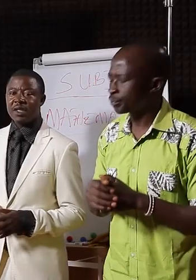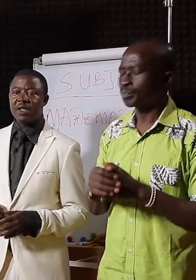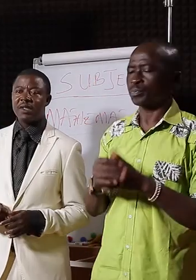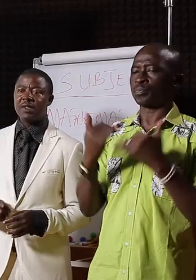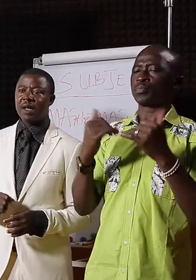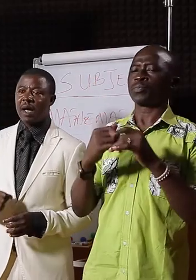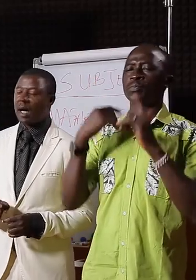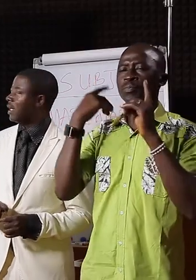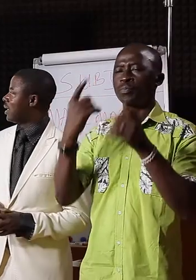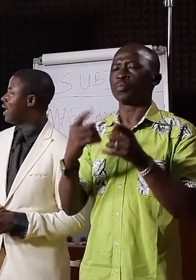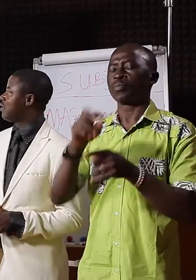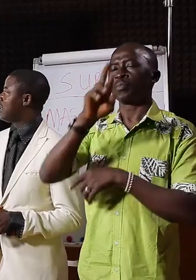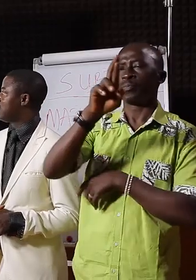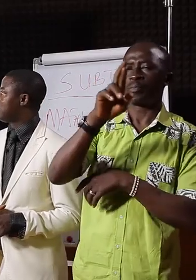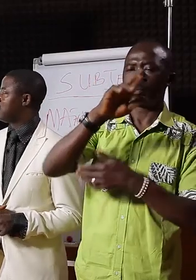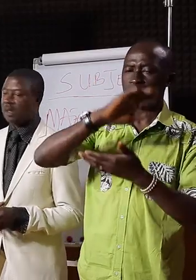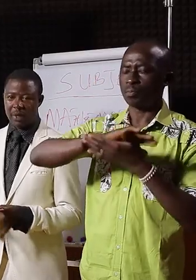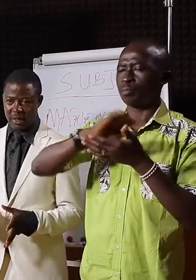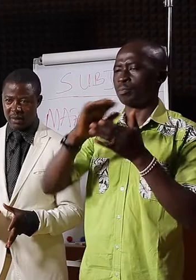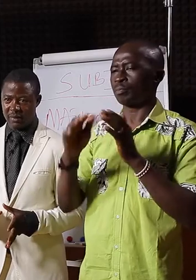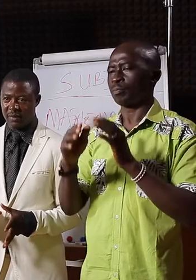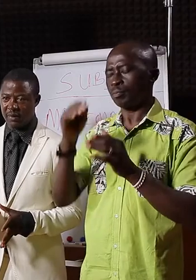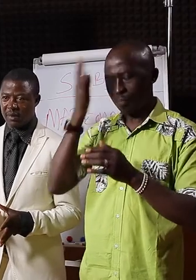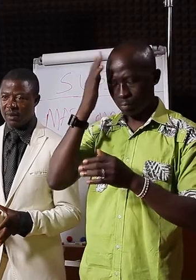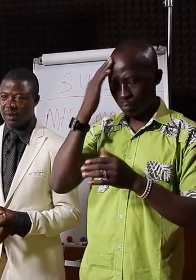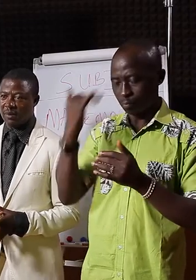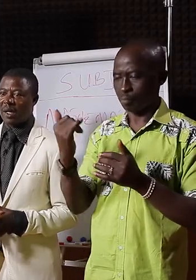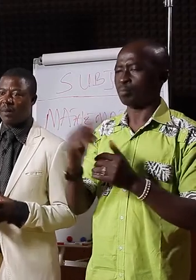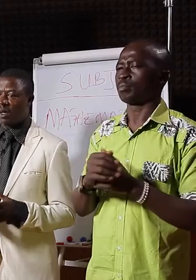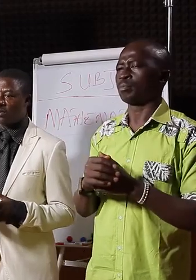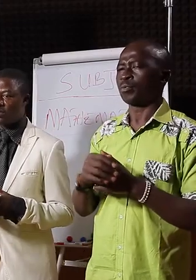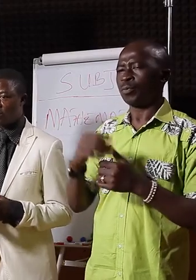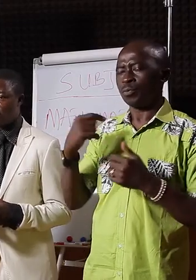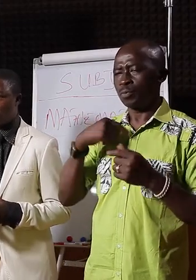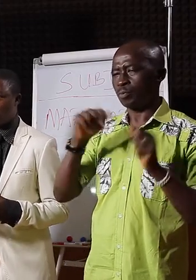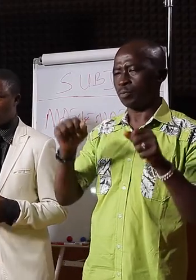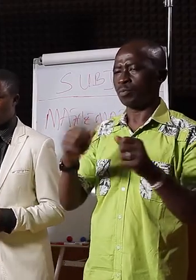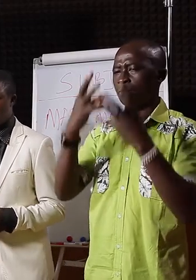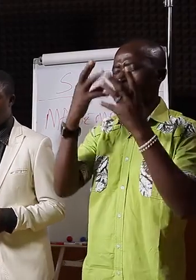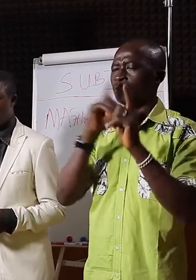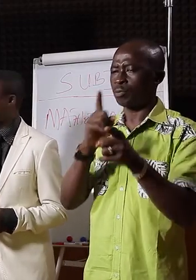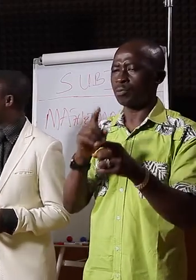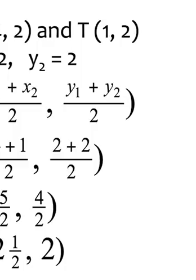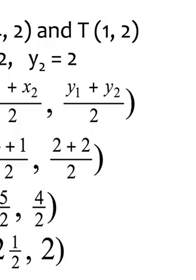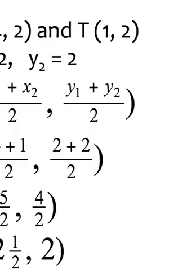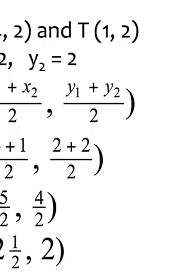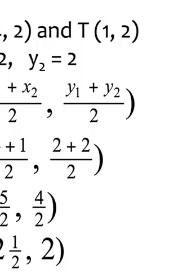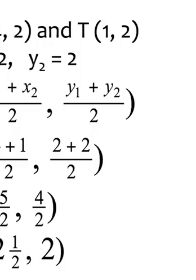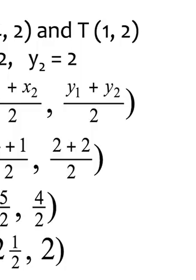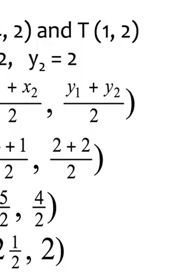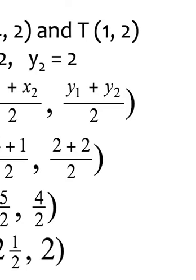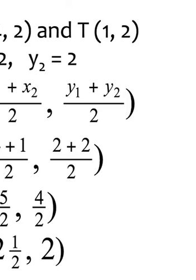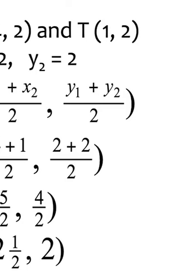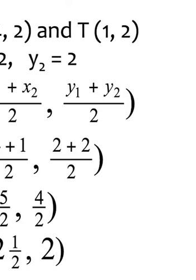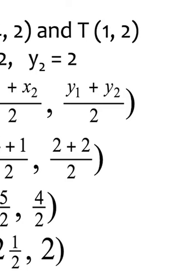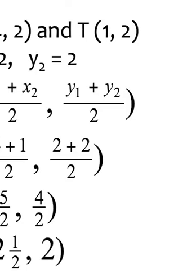Now, since r has been determined, we can be able to solve question B. Since